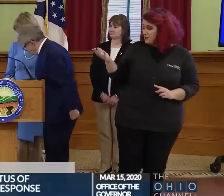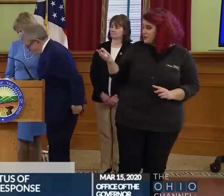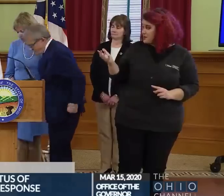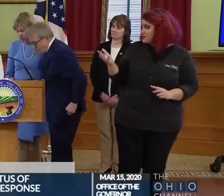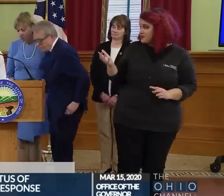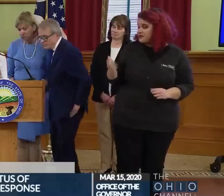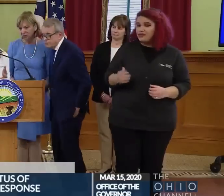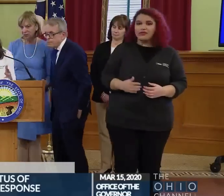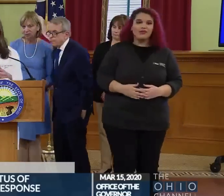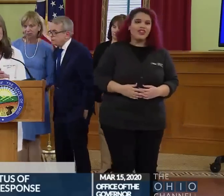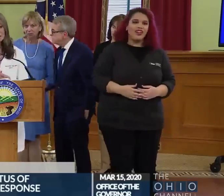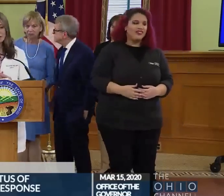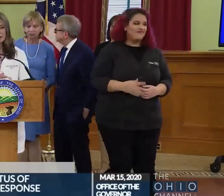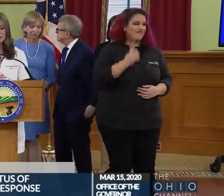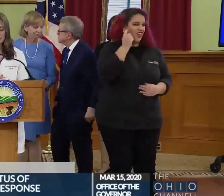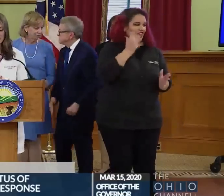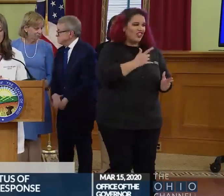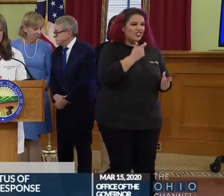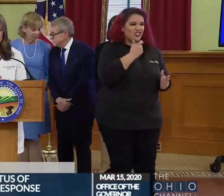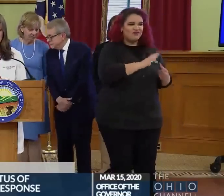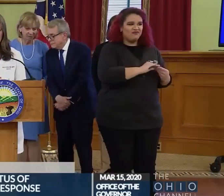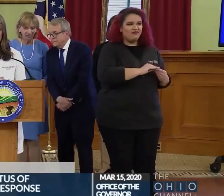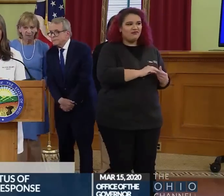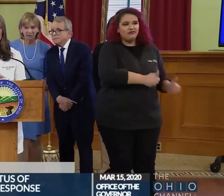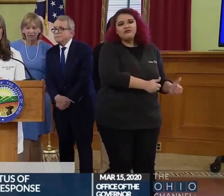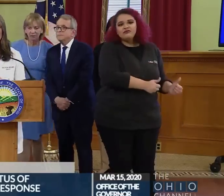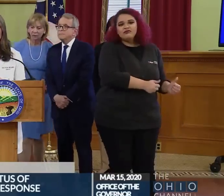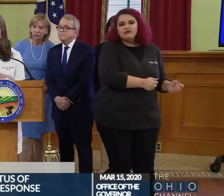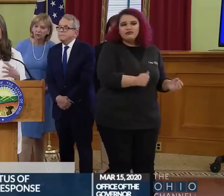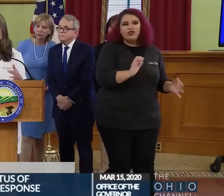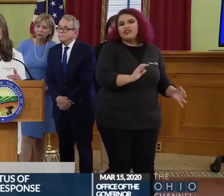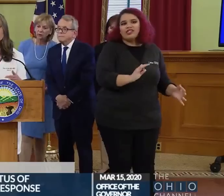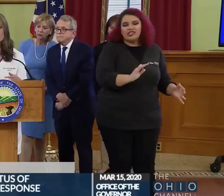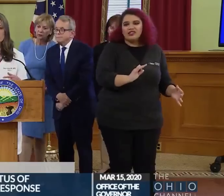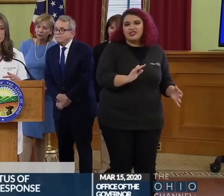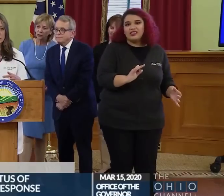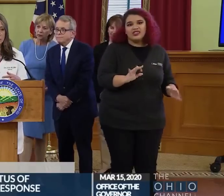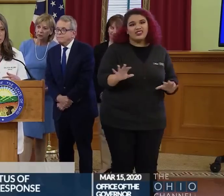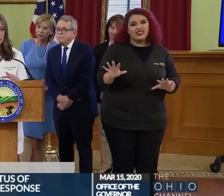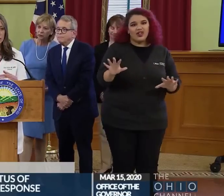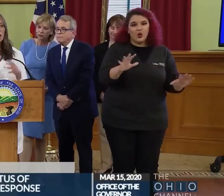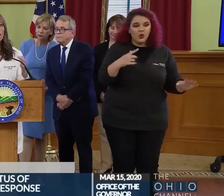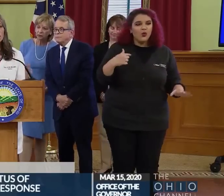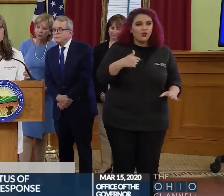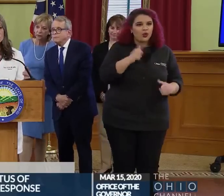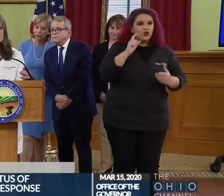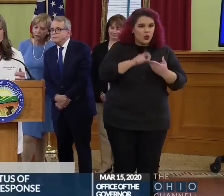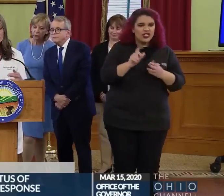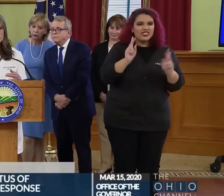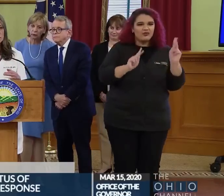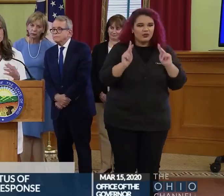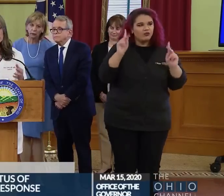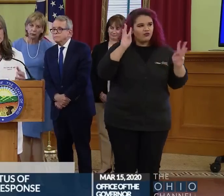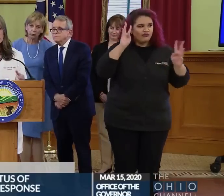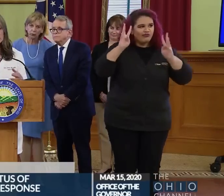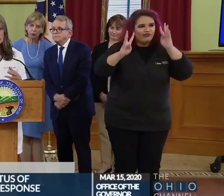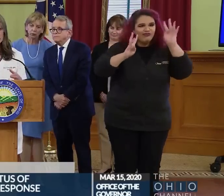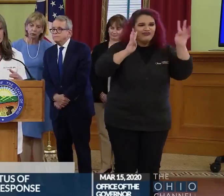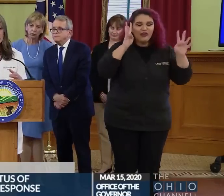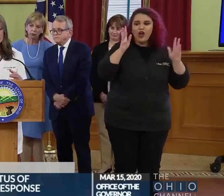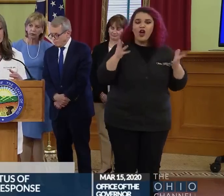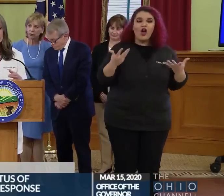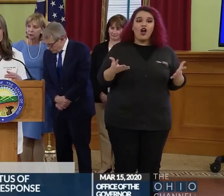I don't think I could say it better than that. I mean, I think everyone, we're going to see a lot of ingenuity all over this country, and already people